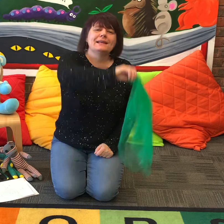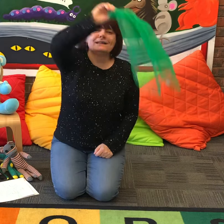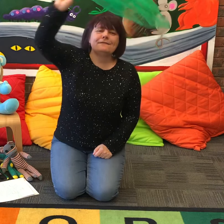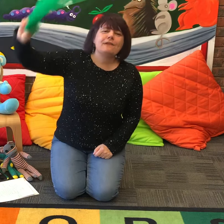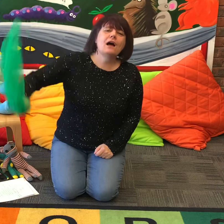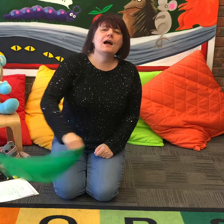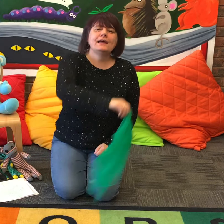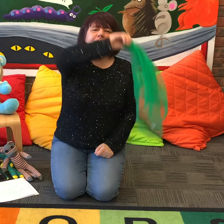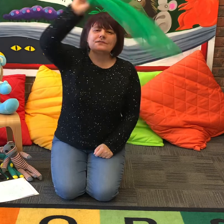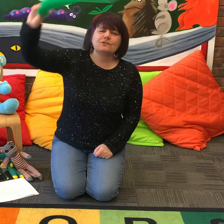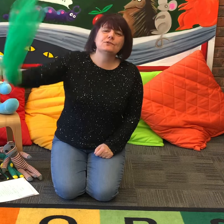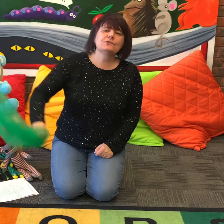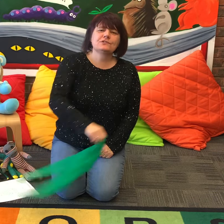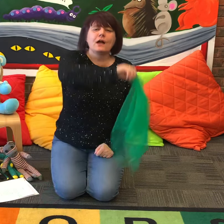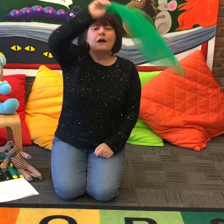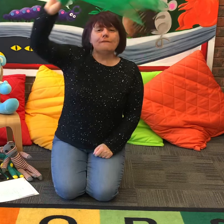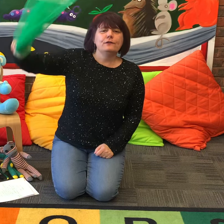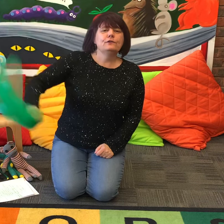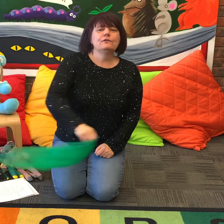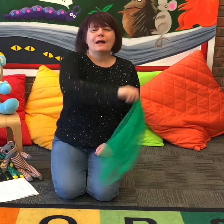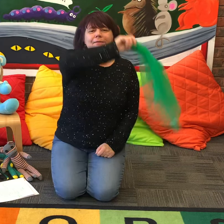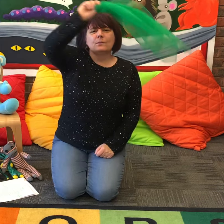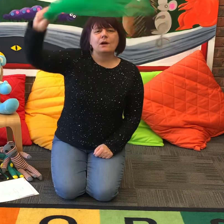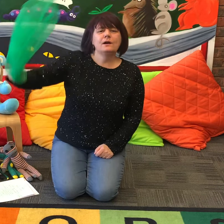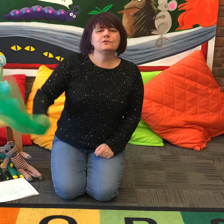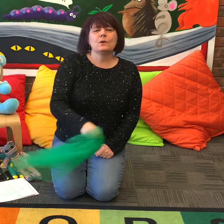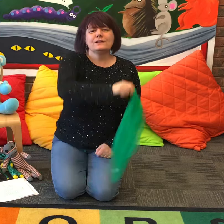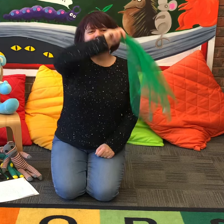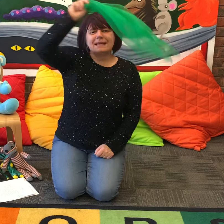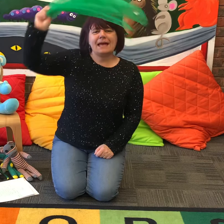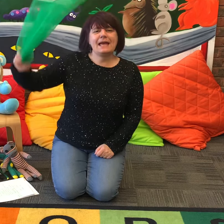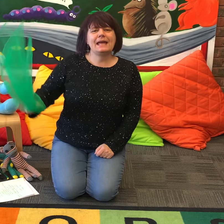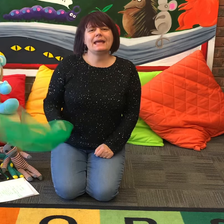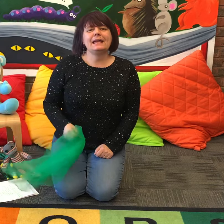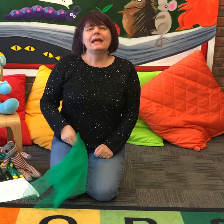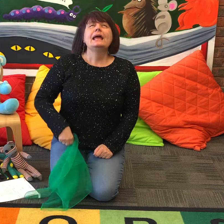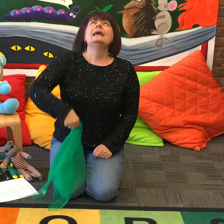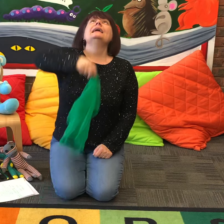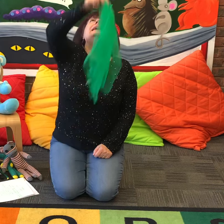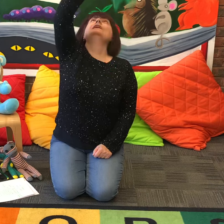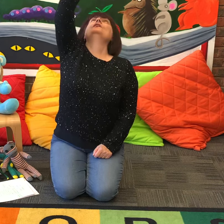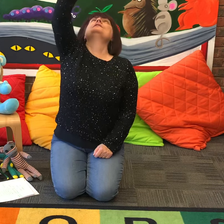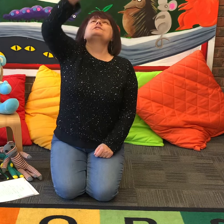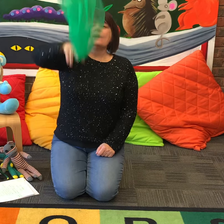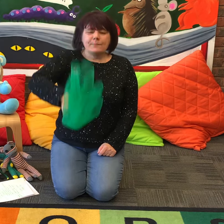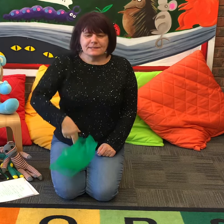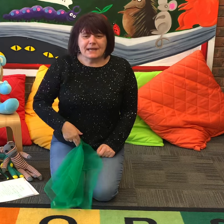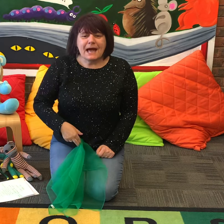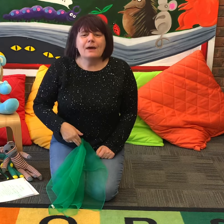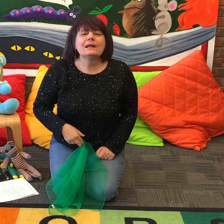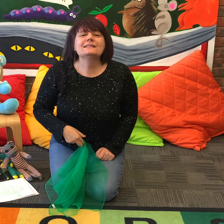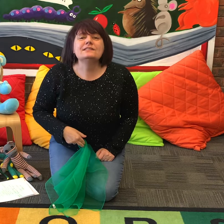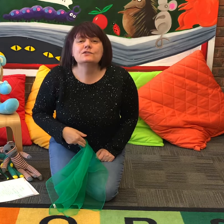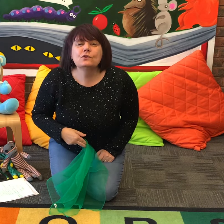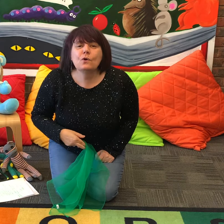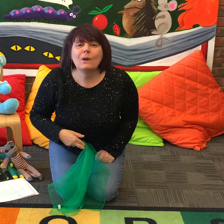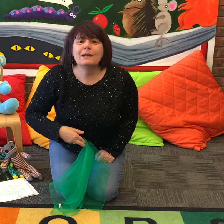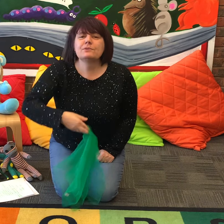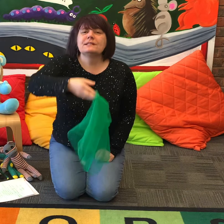a flying saucer flew round the world one day. He looked up and down and he saw Wellingborough town,